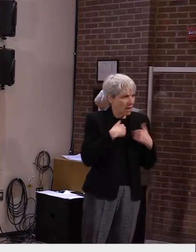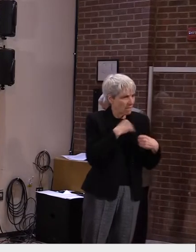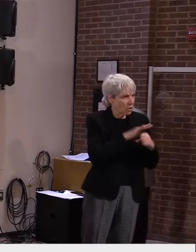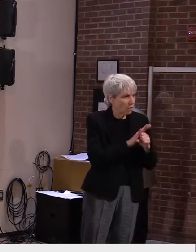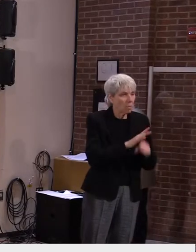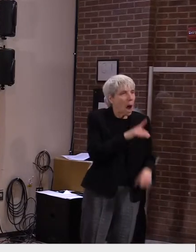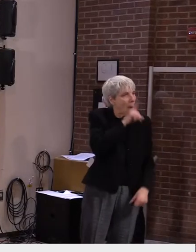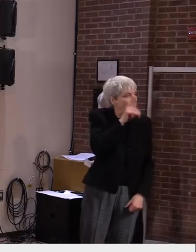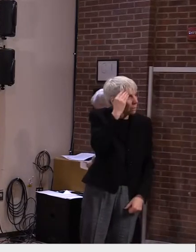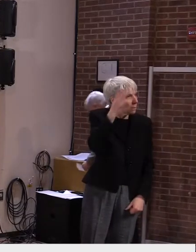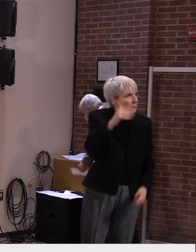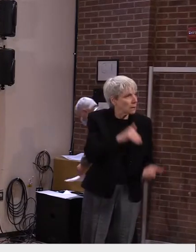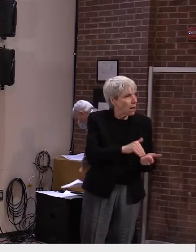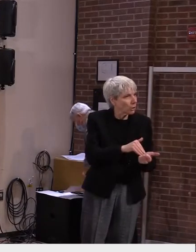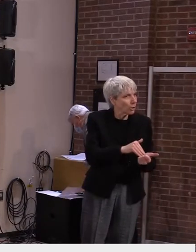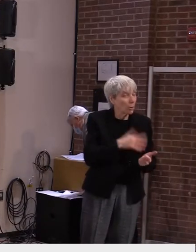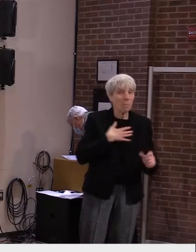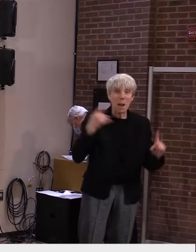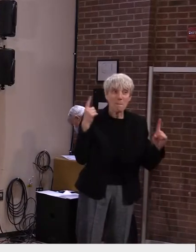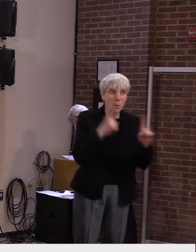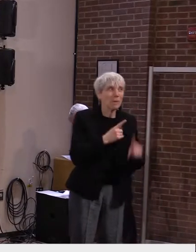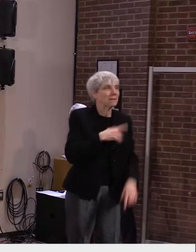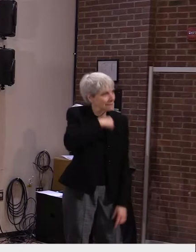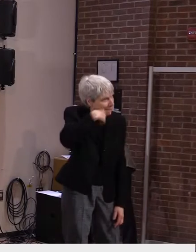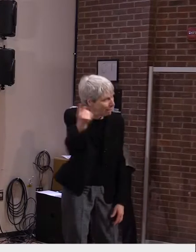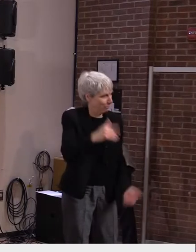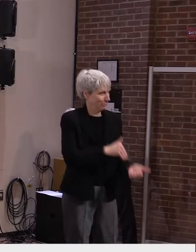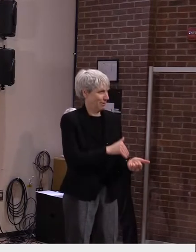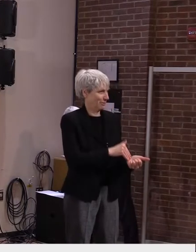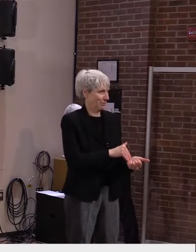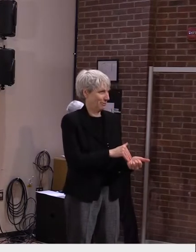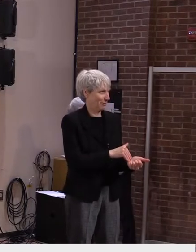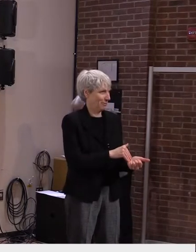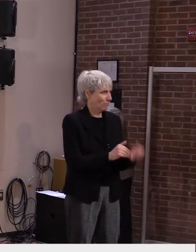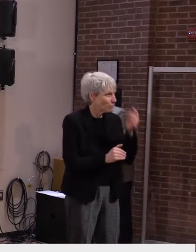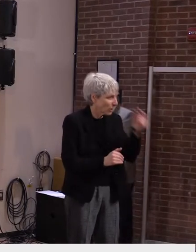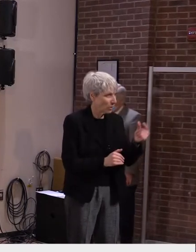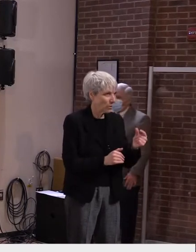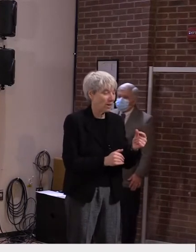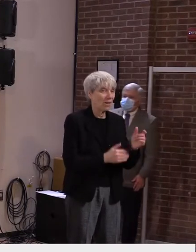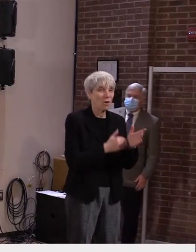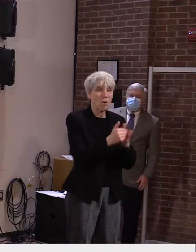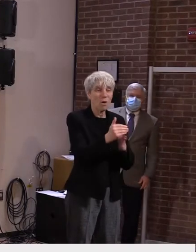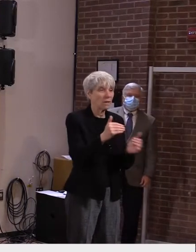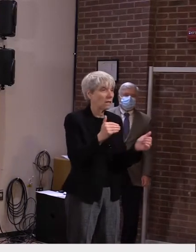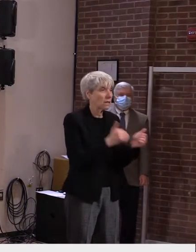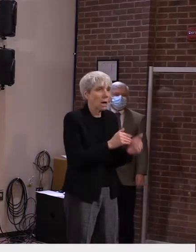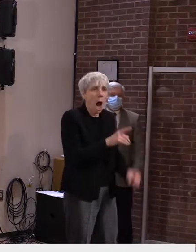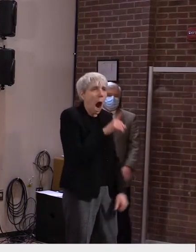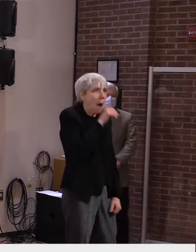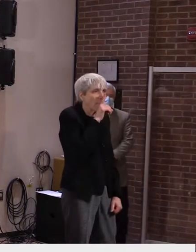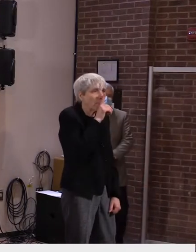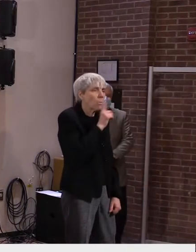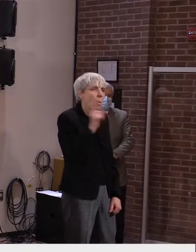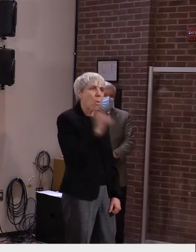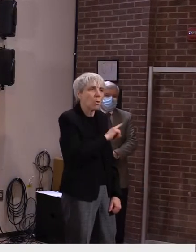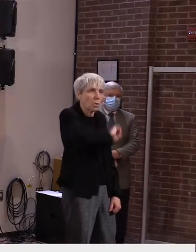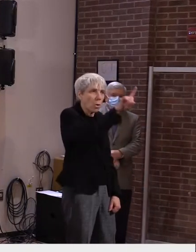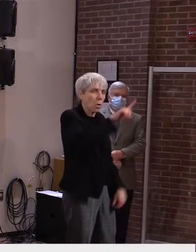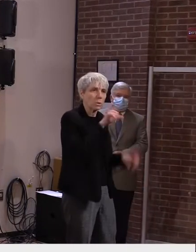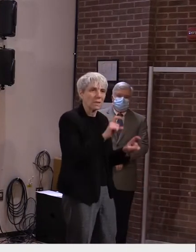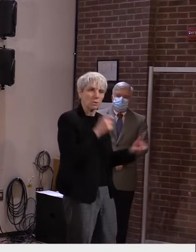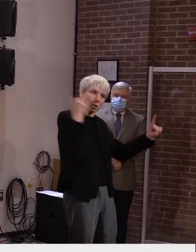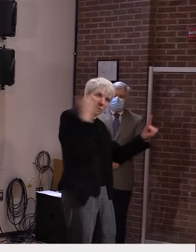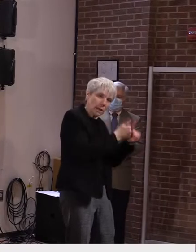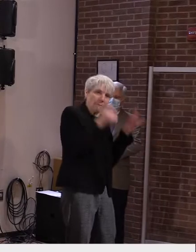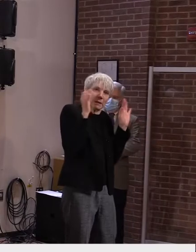and quick. And the best way for that to happen, because the doctor generally didn't order your test, you ordered your test, is